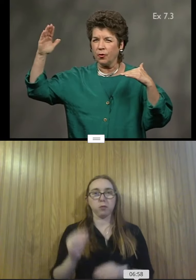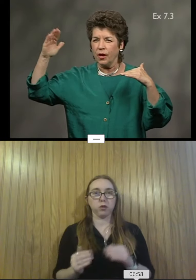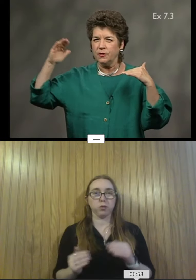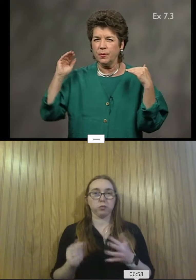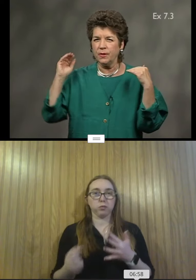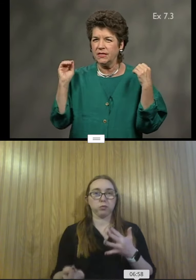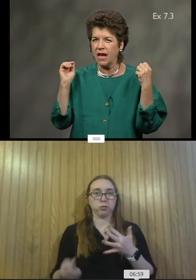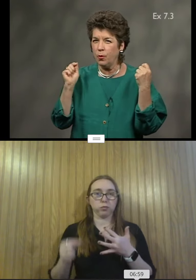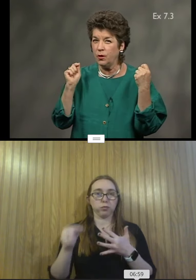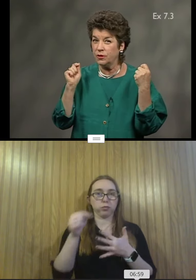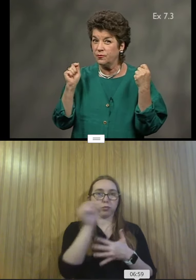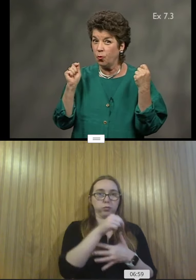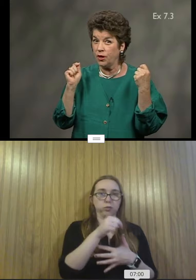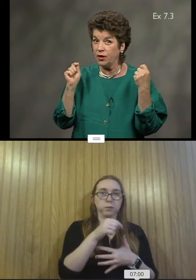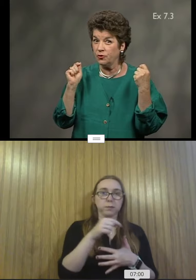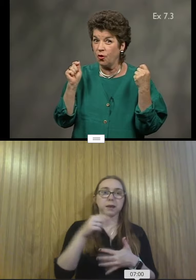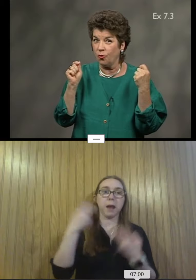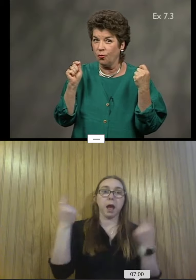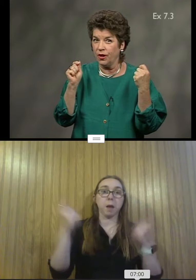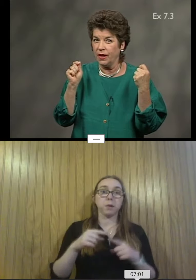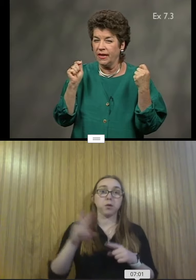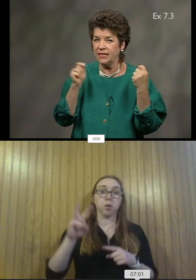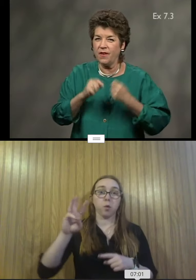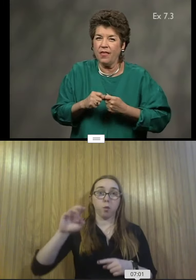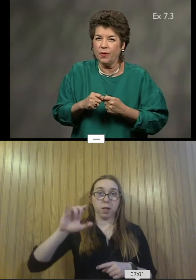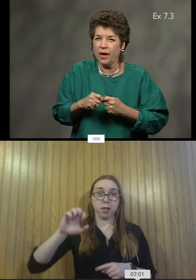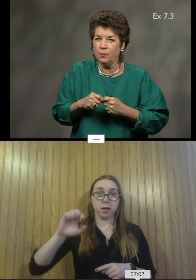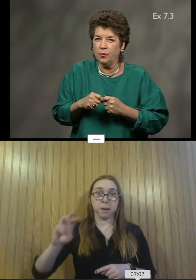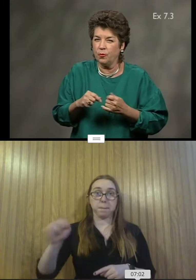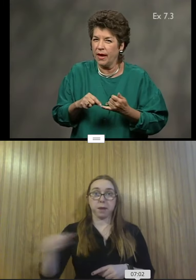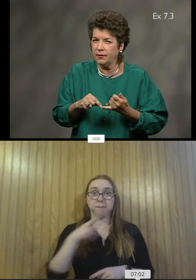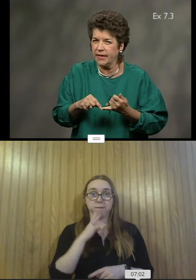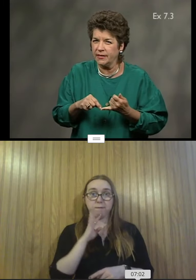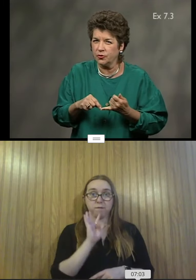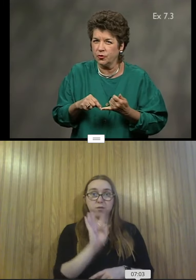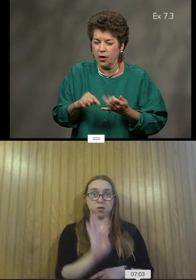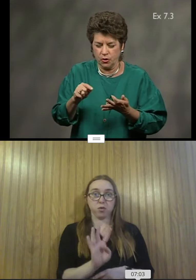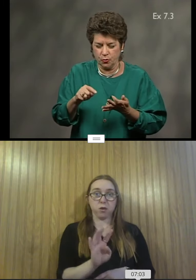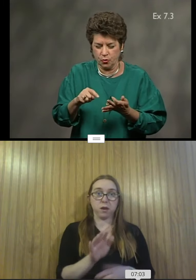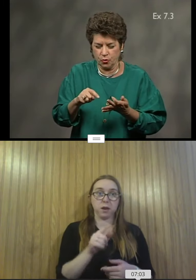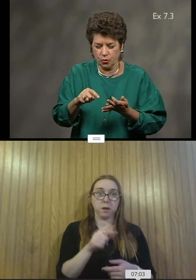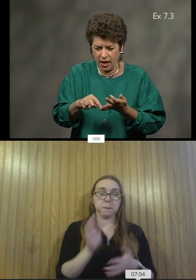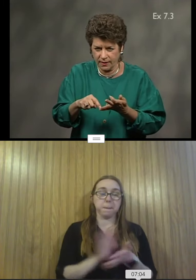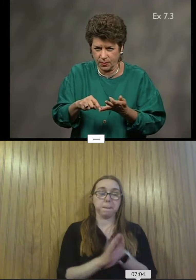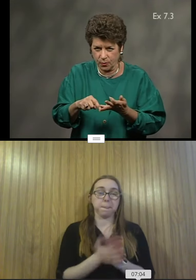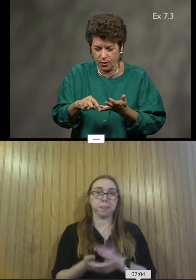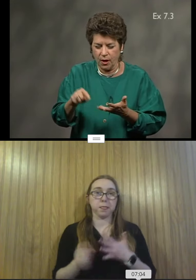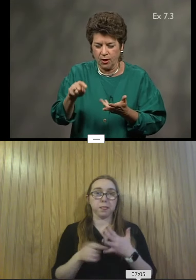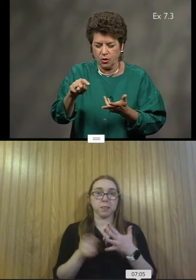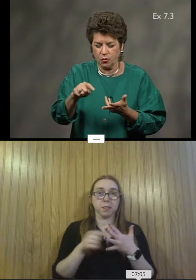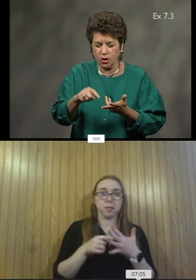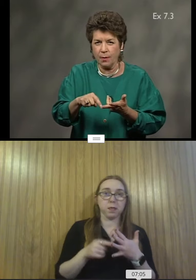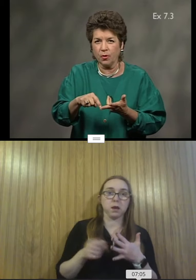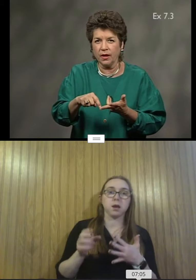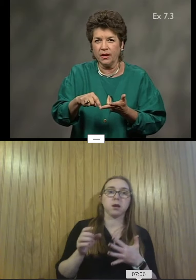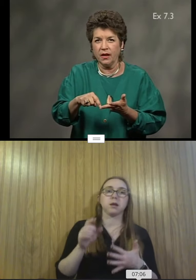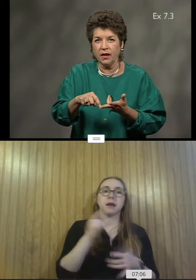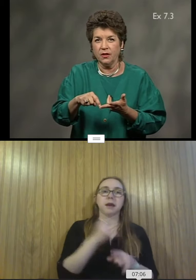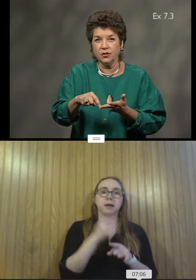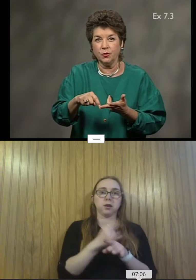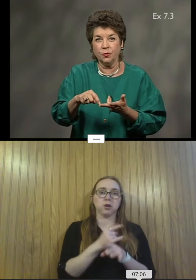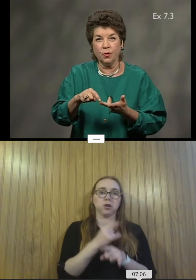ladder so that by the time William was 4 years old, his father had moved from ale taster to constable to